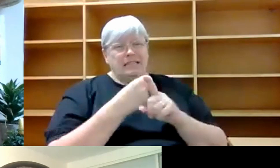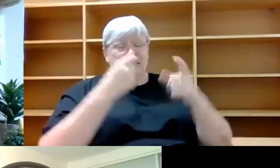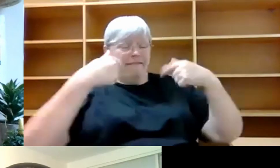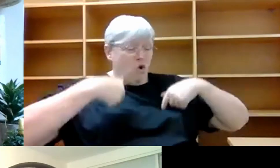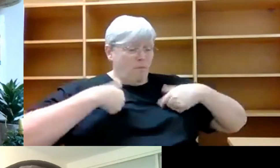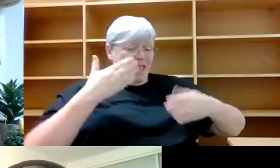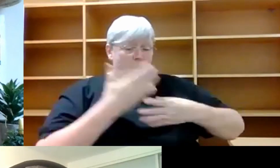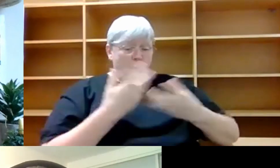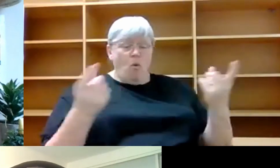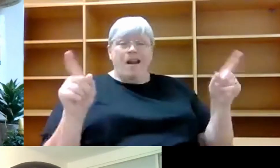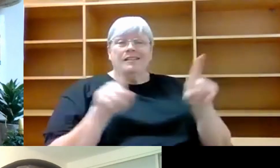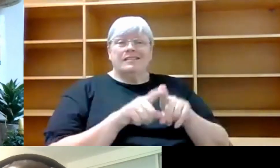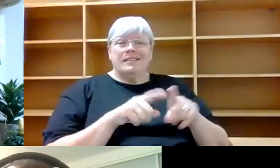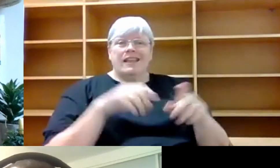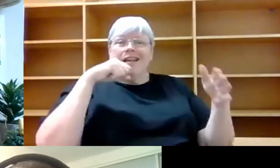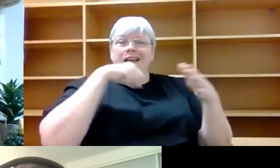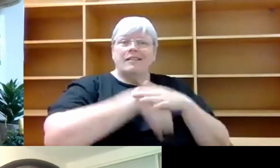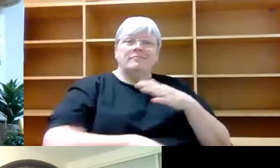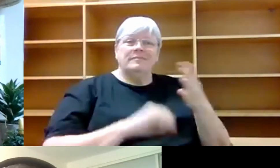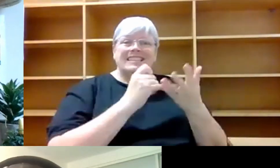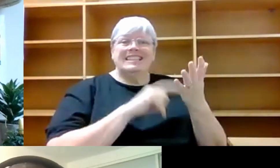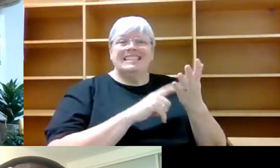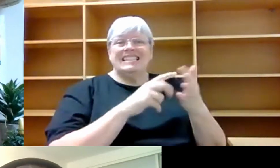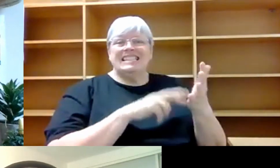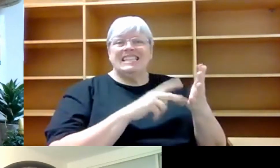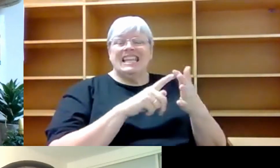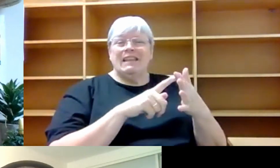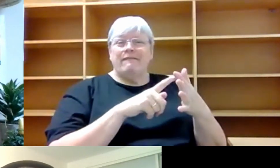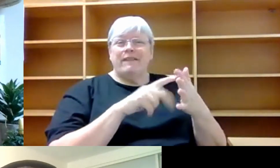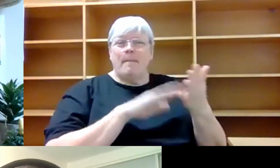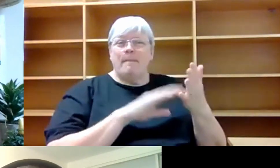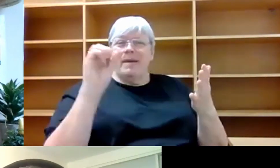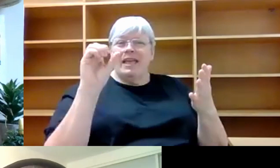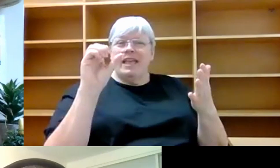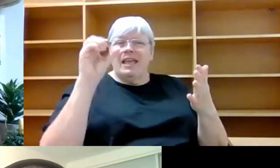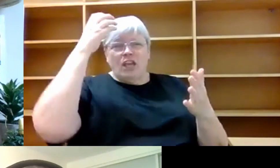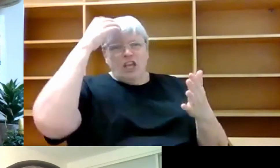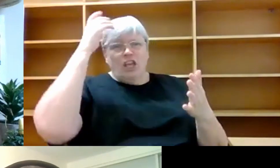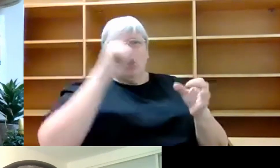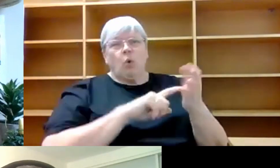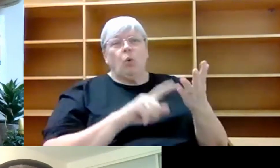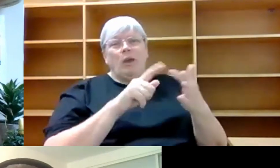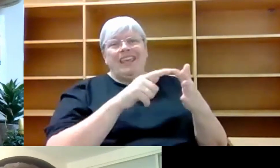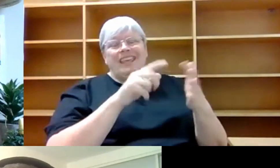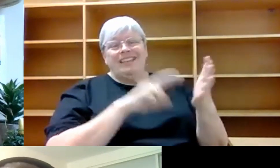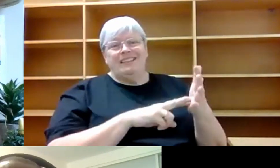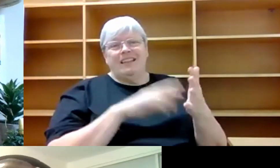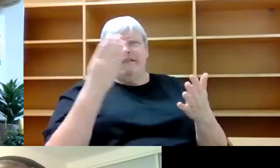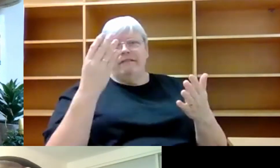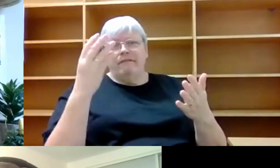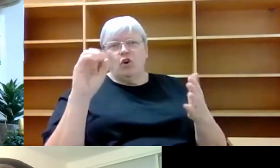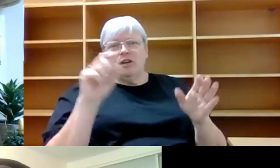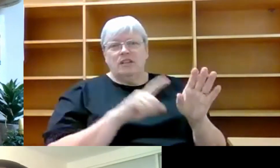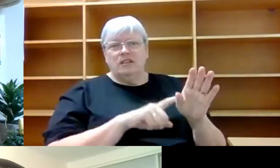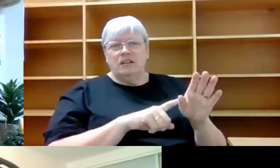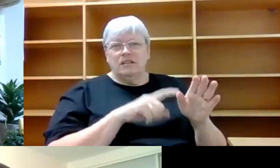those hard-hitting films, like a Steve McQueen film, like 12 Years a Slave. I mean, when I saw that at the cinema, I could hardly walk